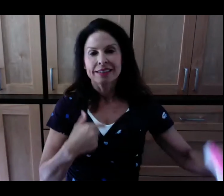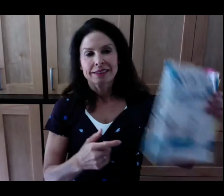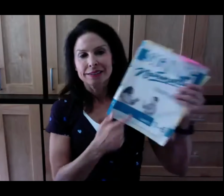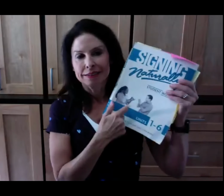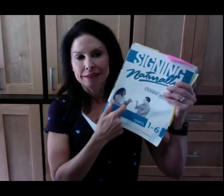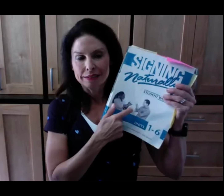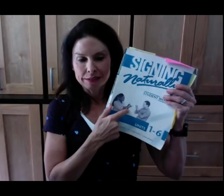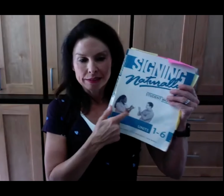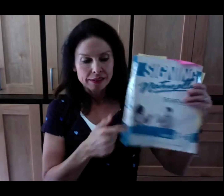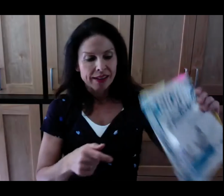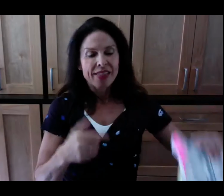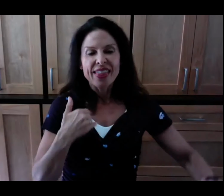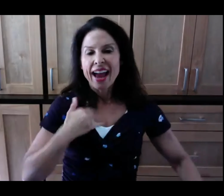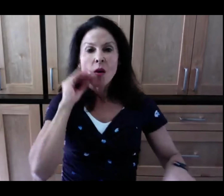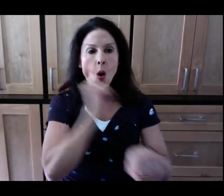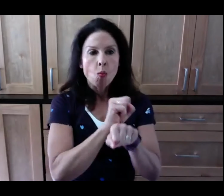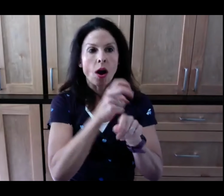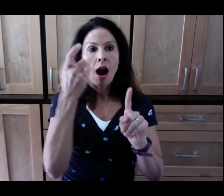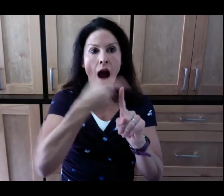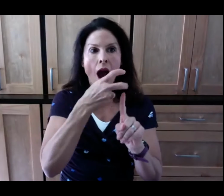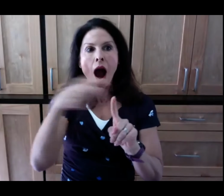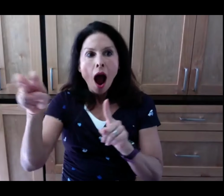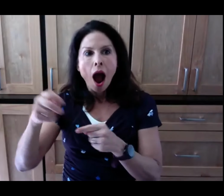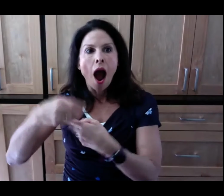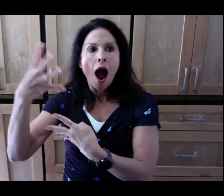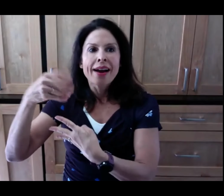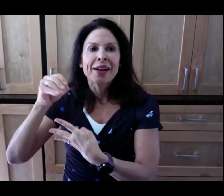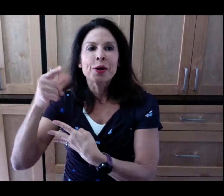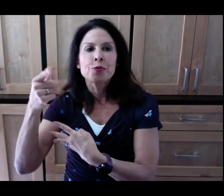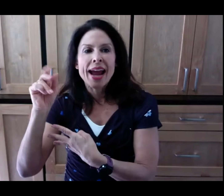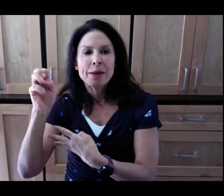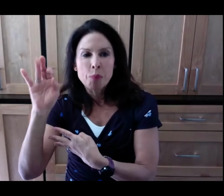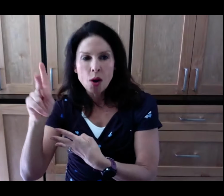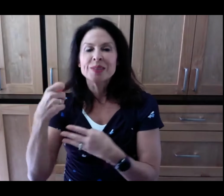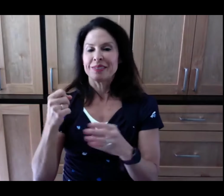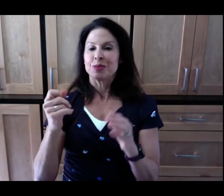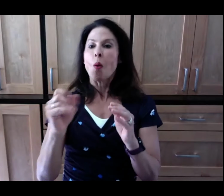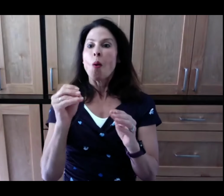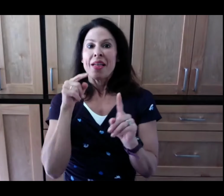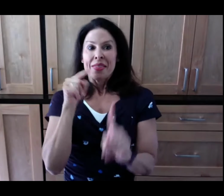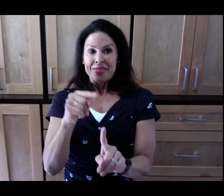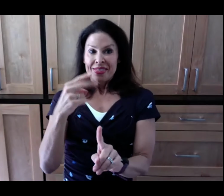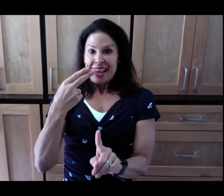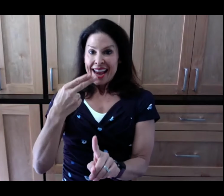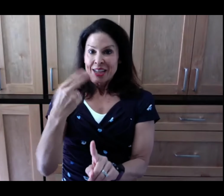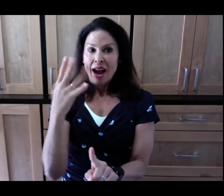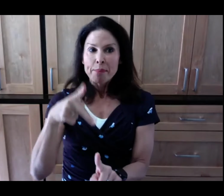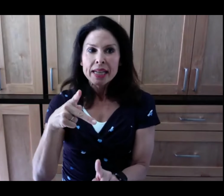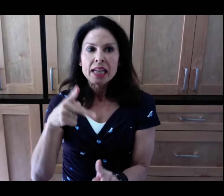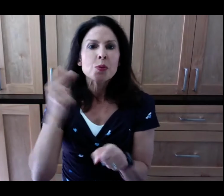division down sign press book that I have here. So I have homework that automatically will populate into grade point.